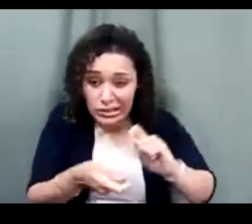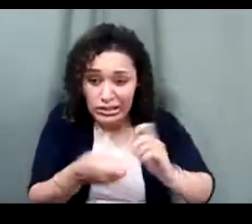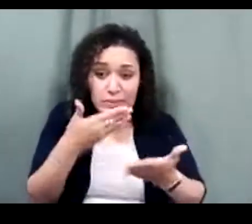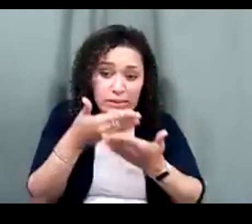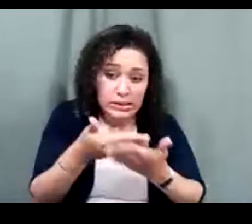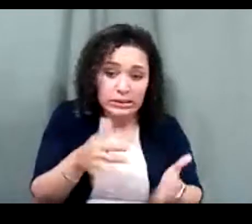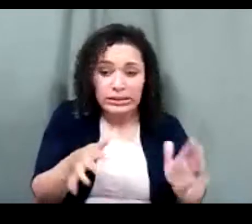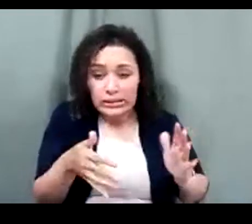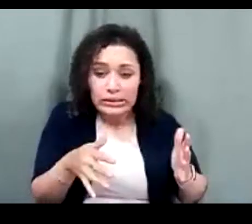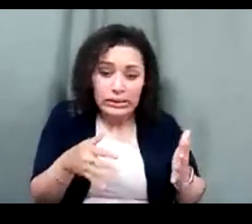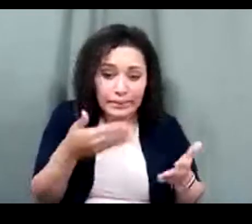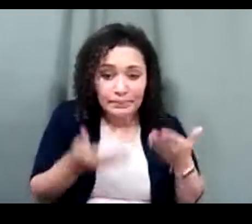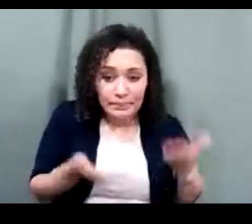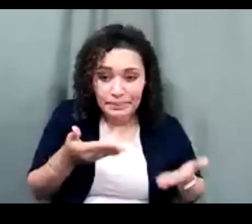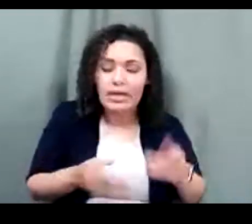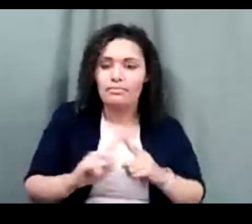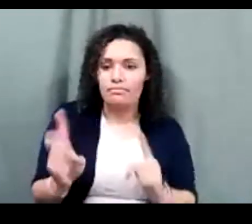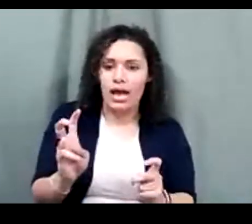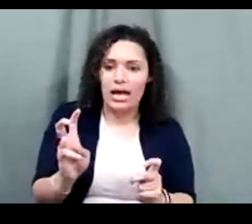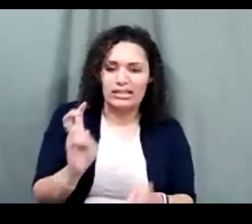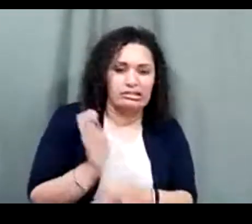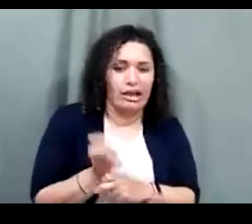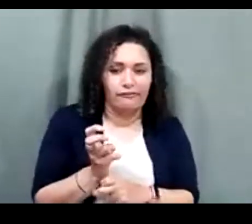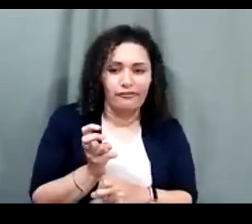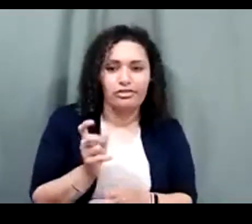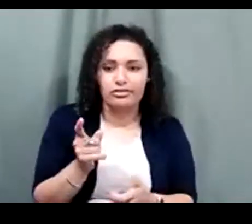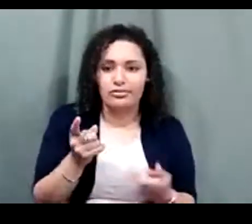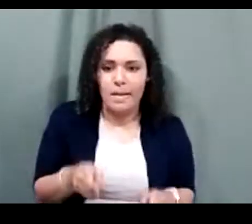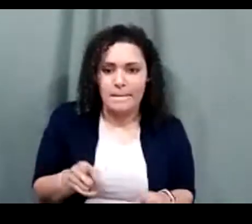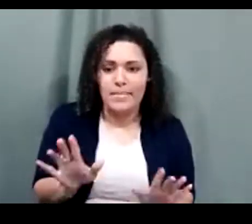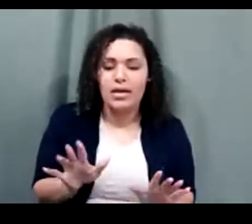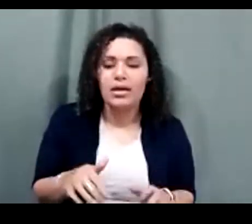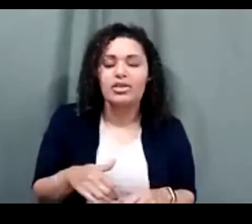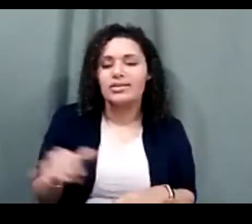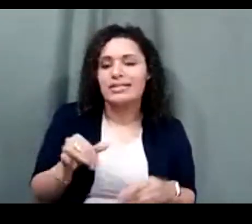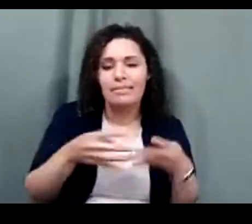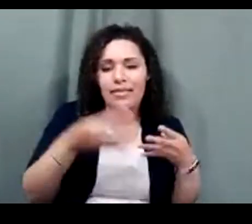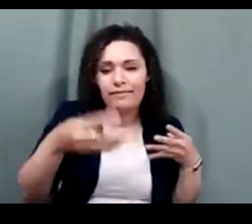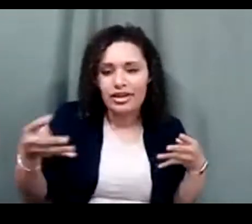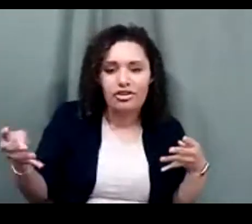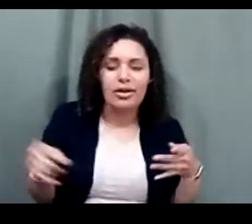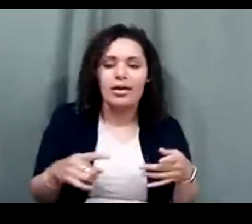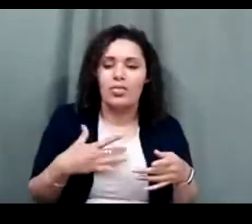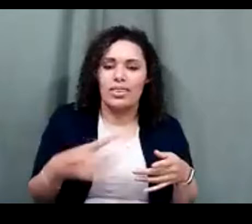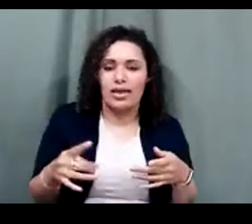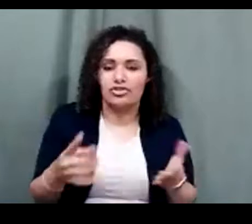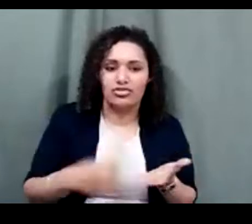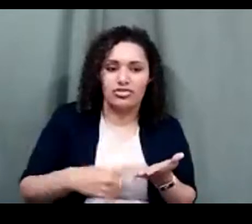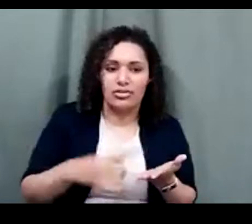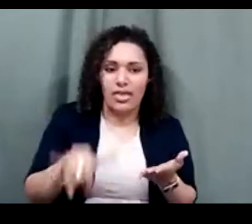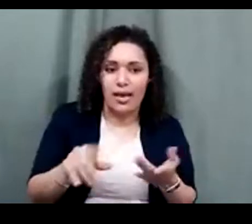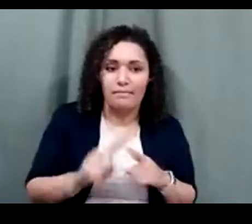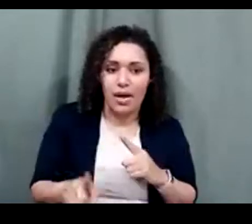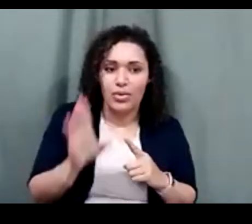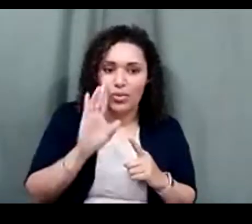but it's going to be a little bit trickier. So that's kind of step one is the vineyard. And I know we like to talk about the vineyard, but we are going to stick to the winery today.